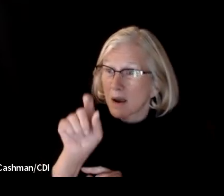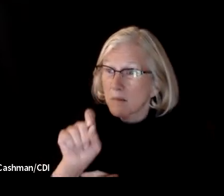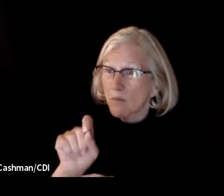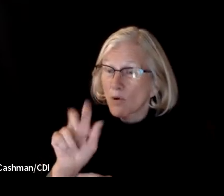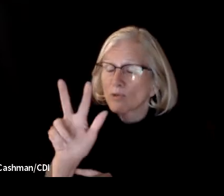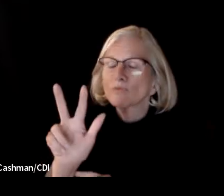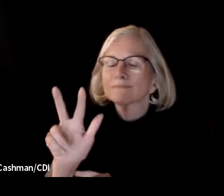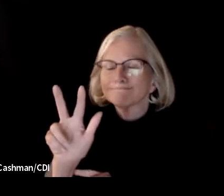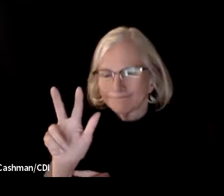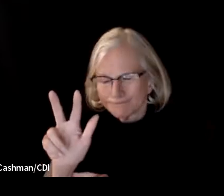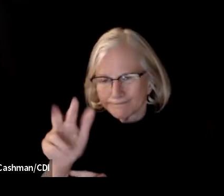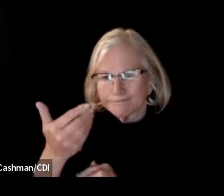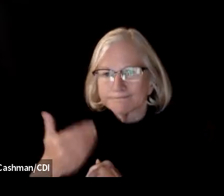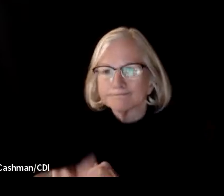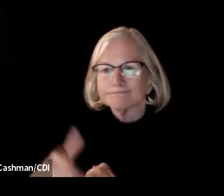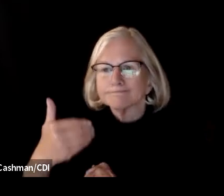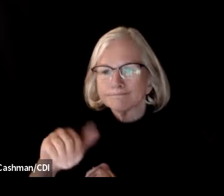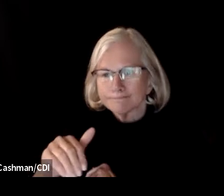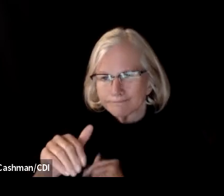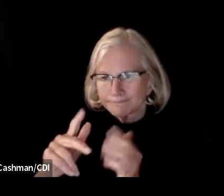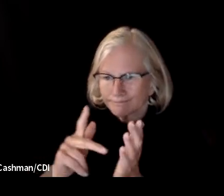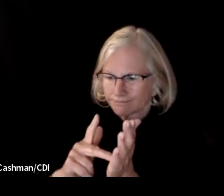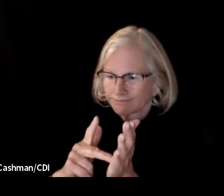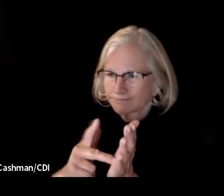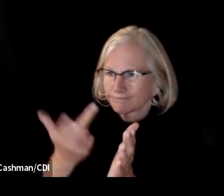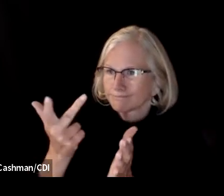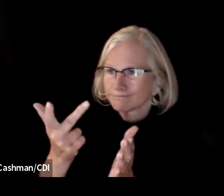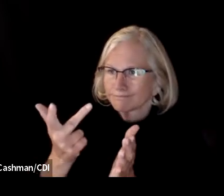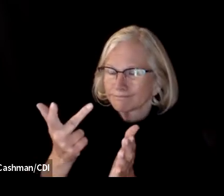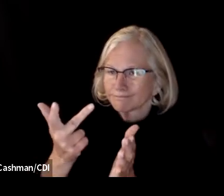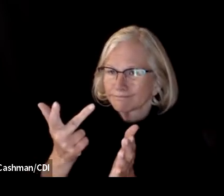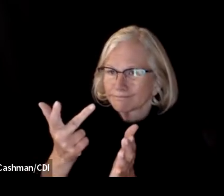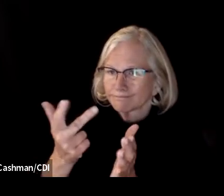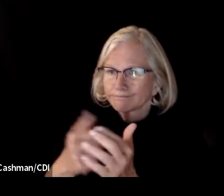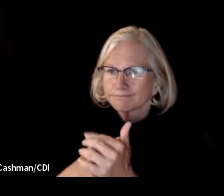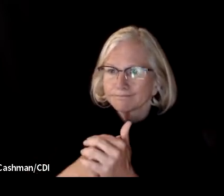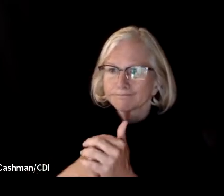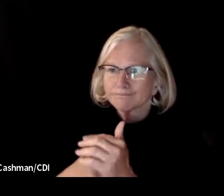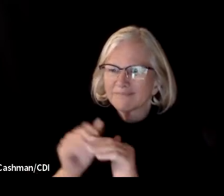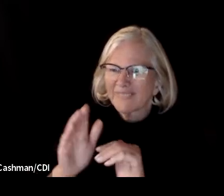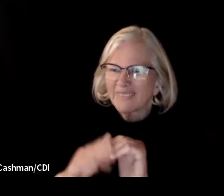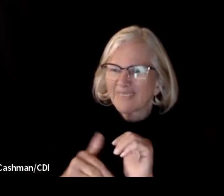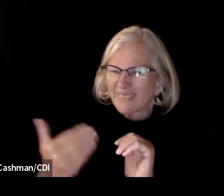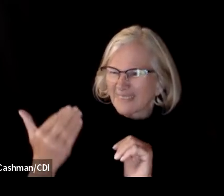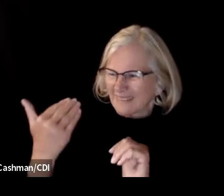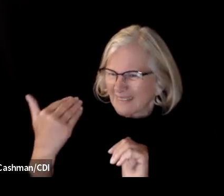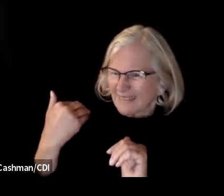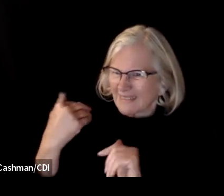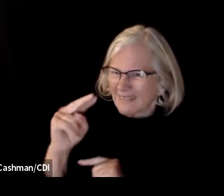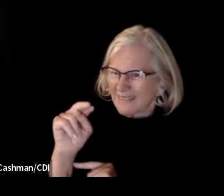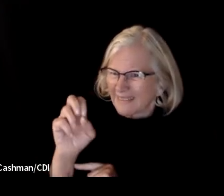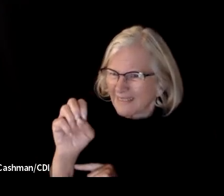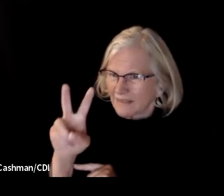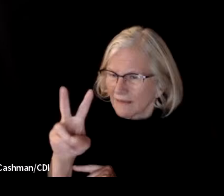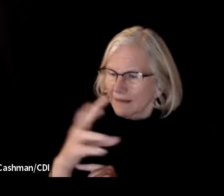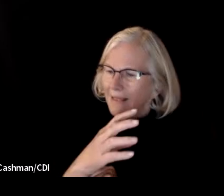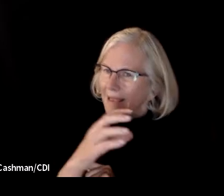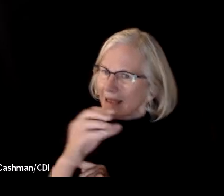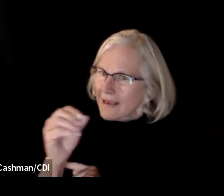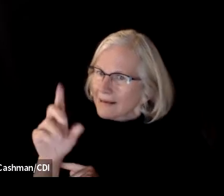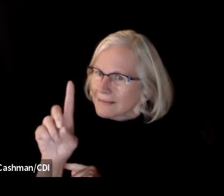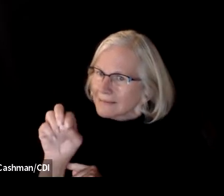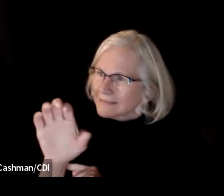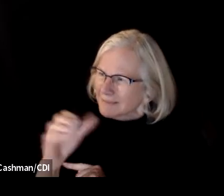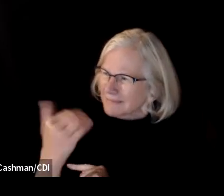cases being hospitalized that we saw during our highest peak in November and December of 2020, when we were seeing